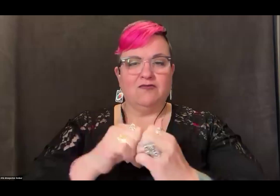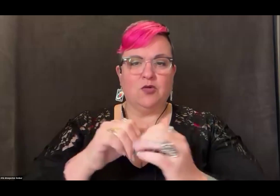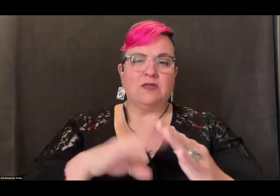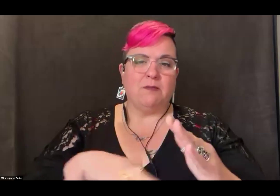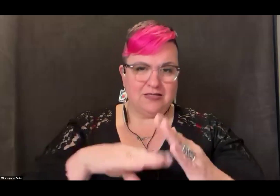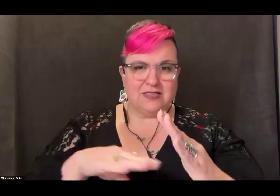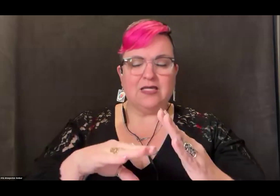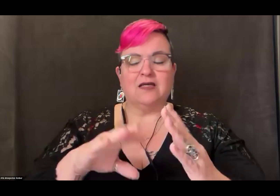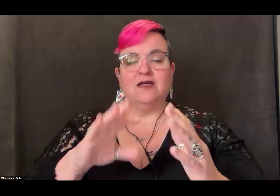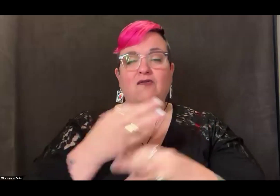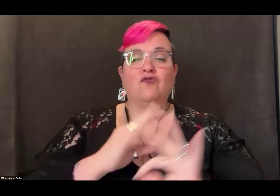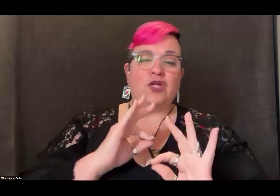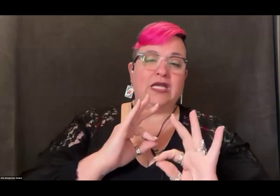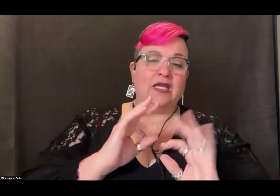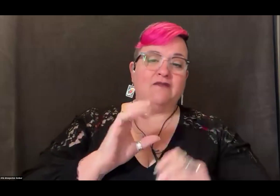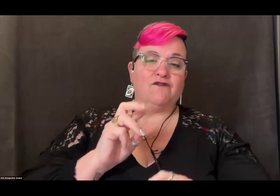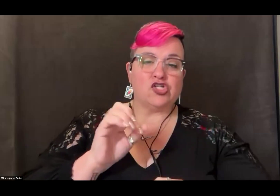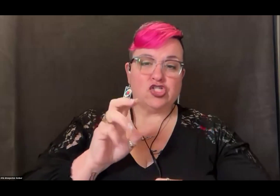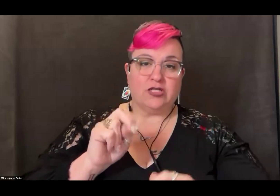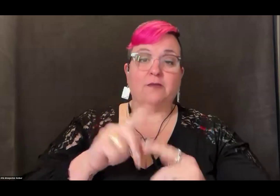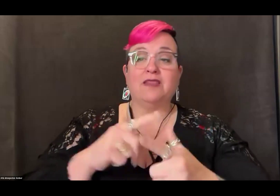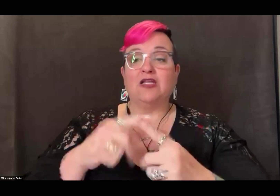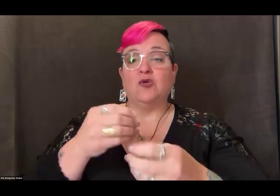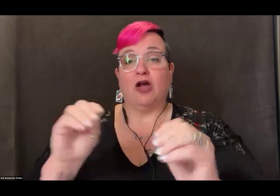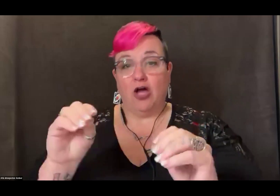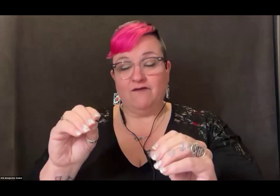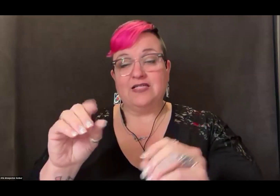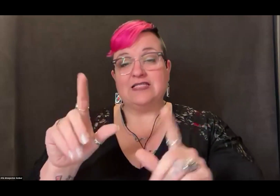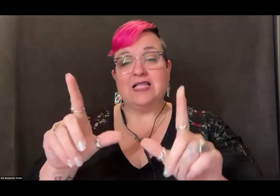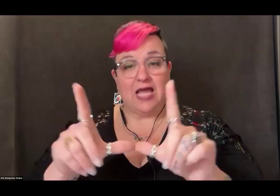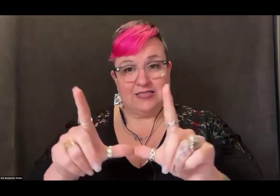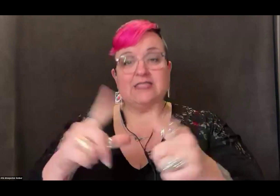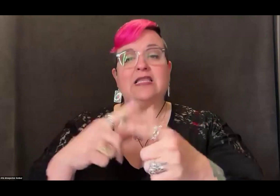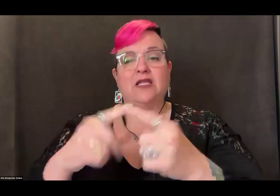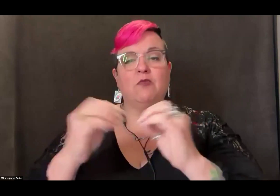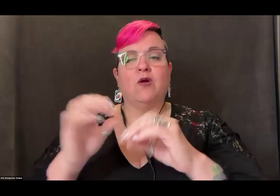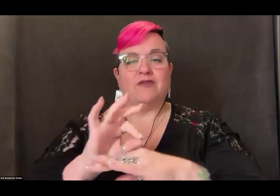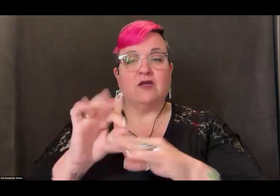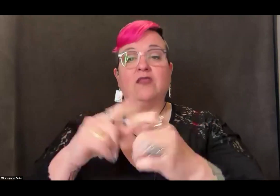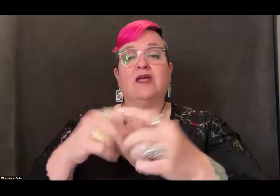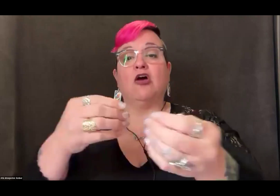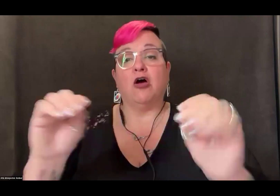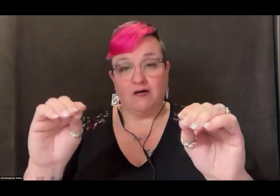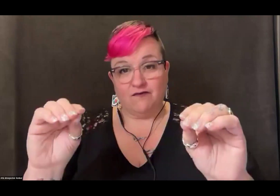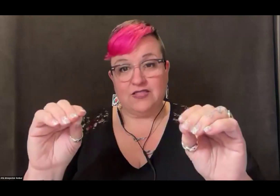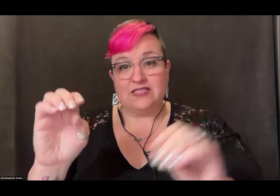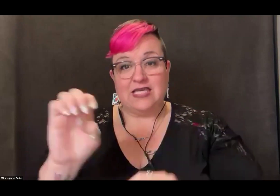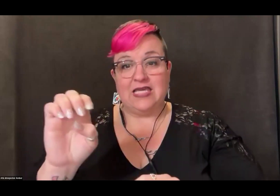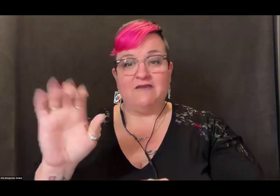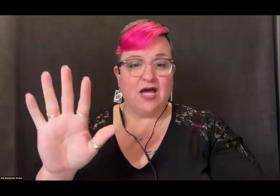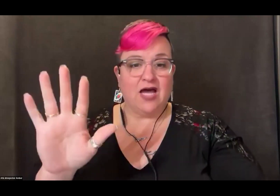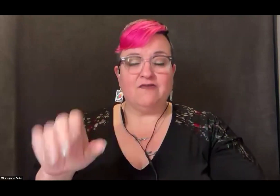versions. When you buy a Office license, you get a little bit more functionality. When you buy a Office